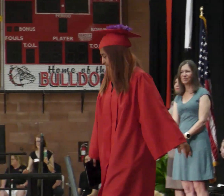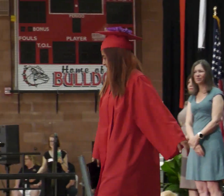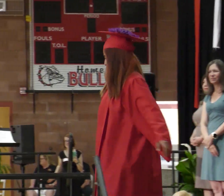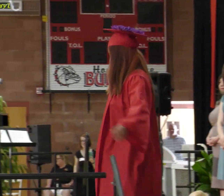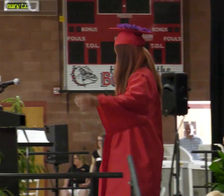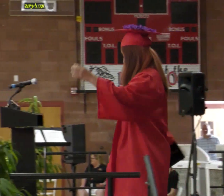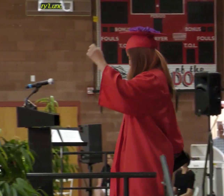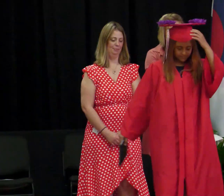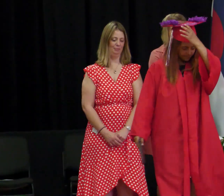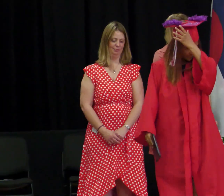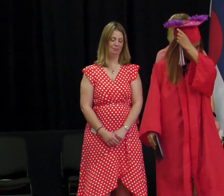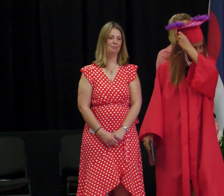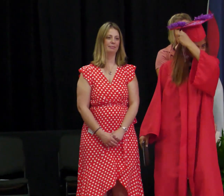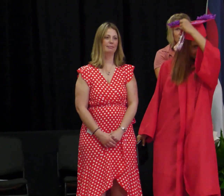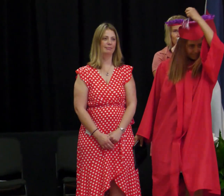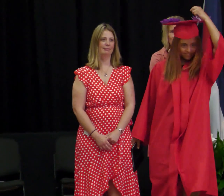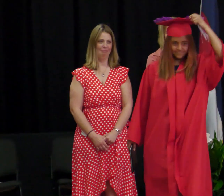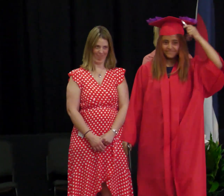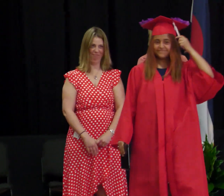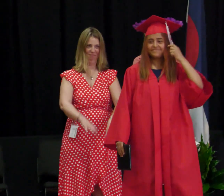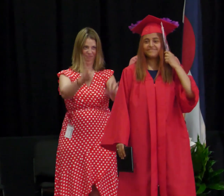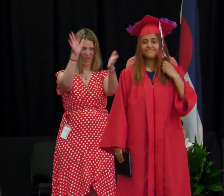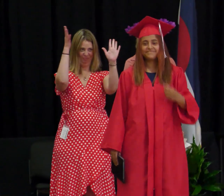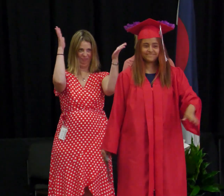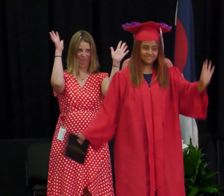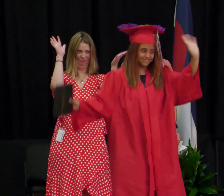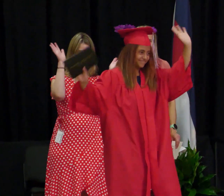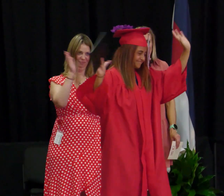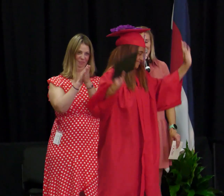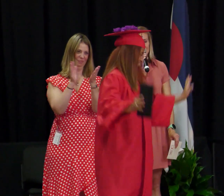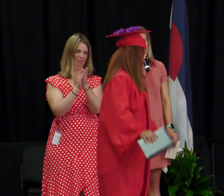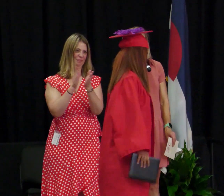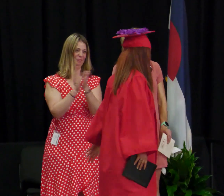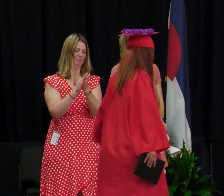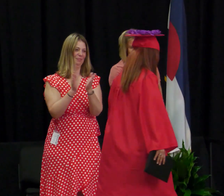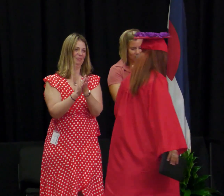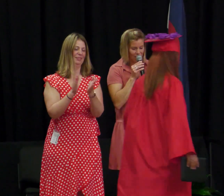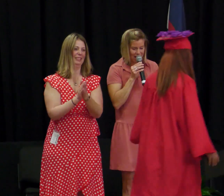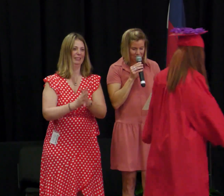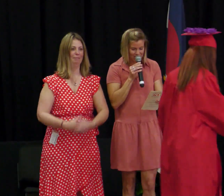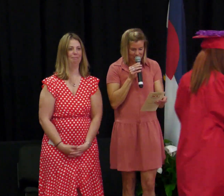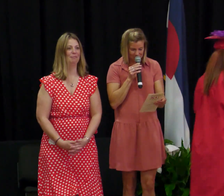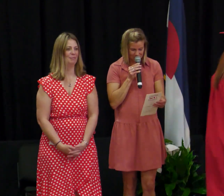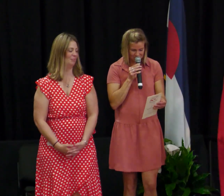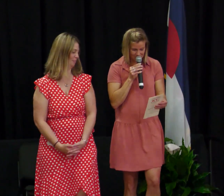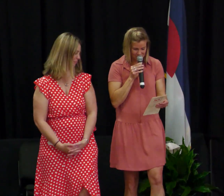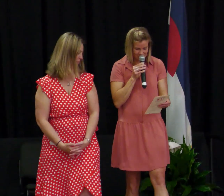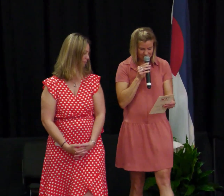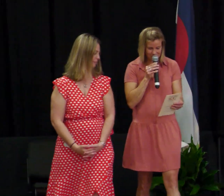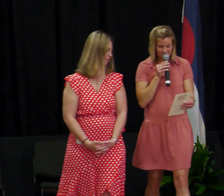Stepping to the corner of the stage Tassel from right to left And she waves to the crowd